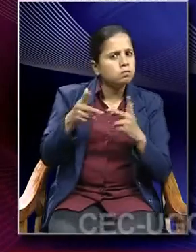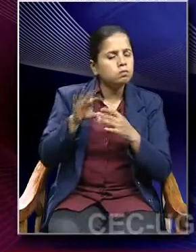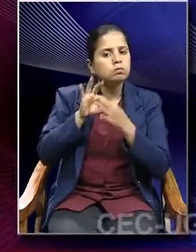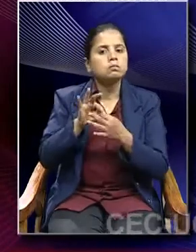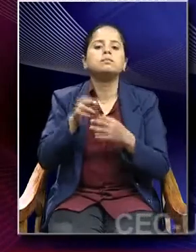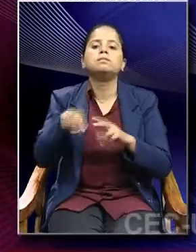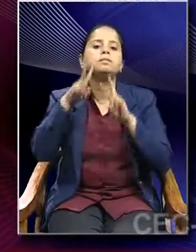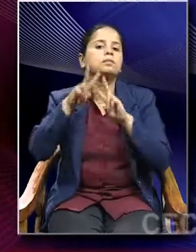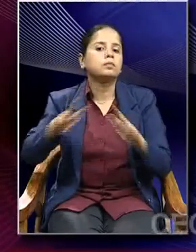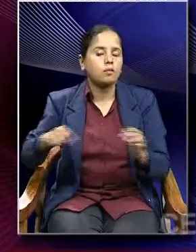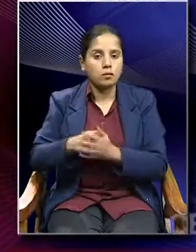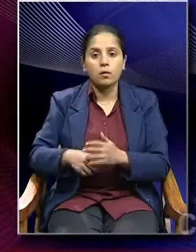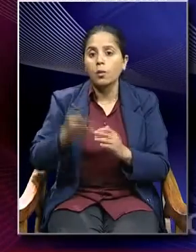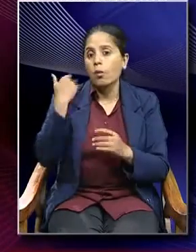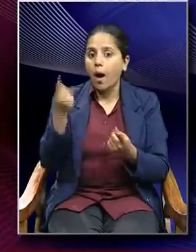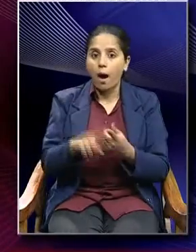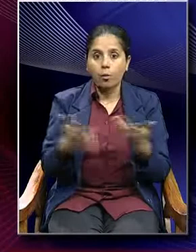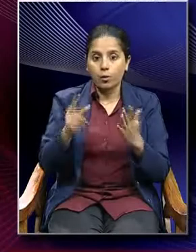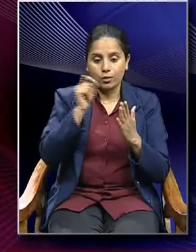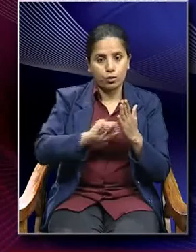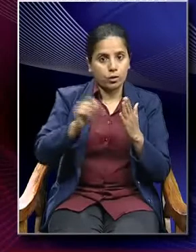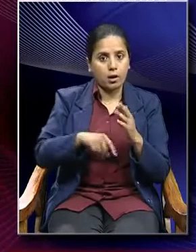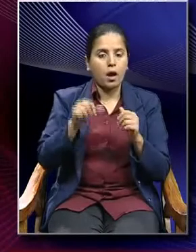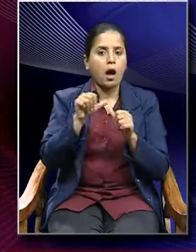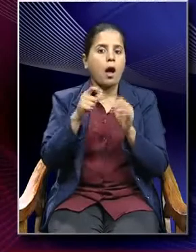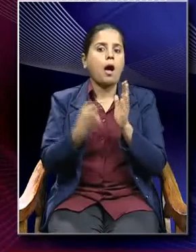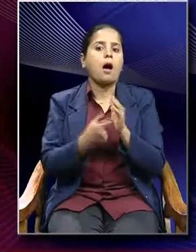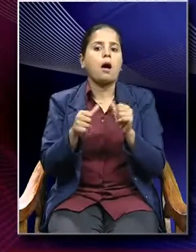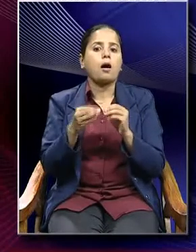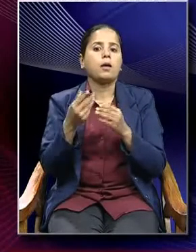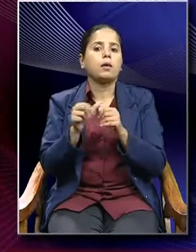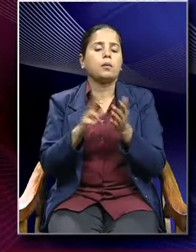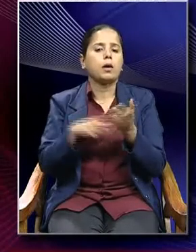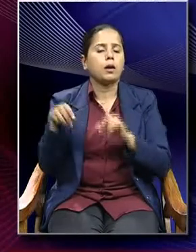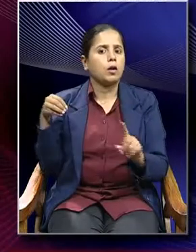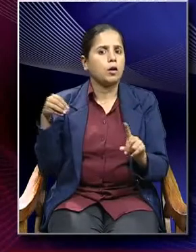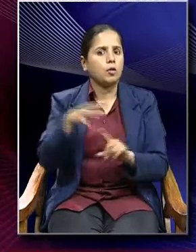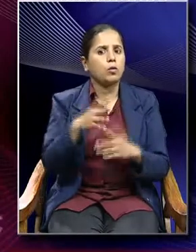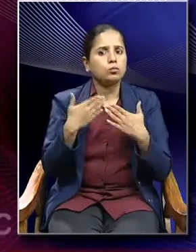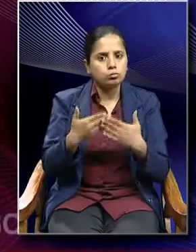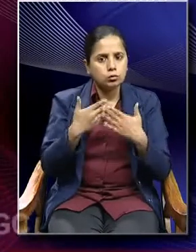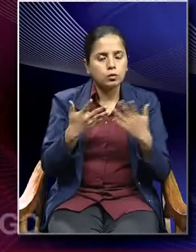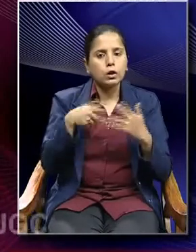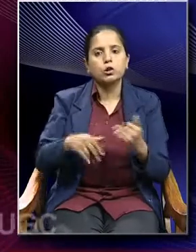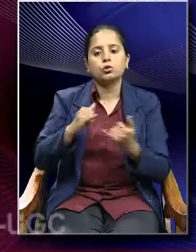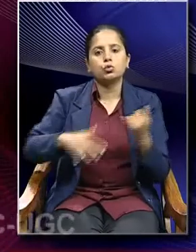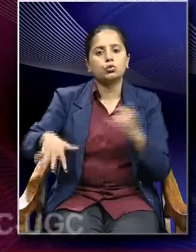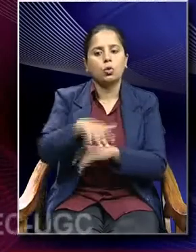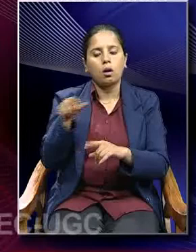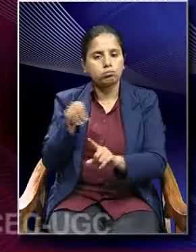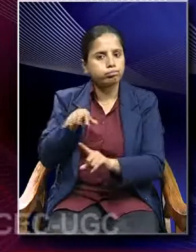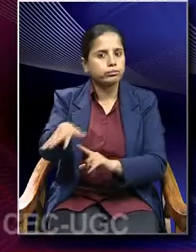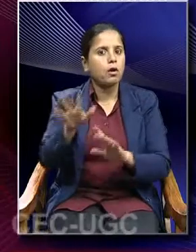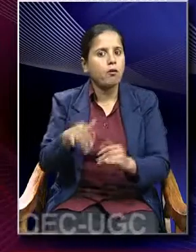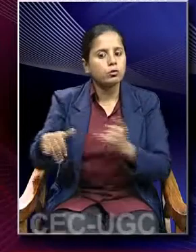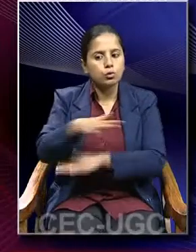is that the writings of Arabian scholars also influenced the study of sociology. In